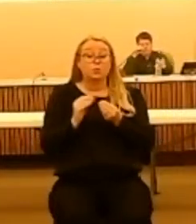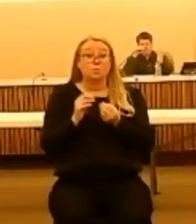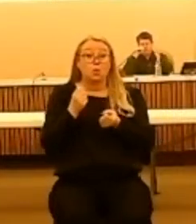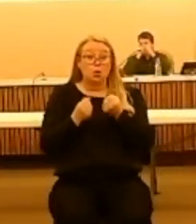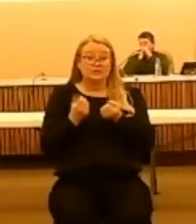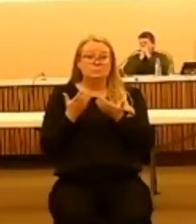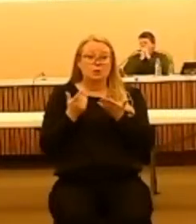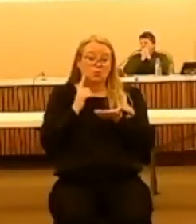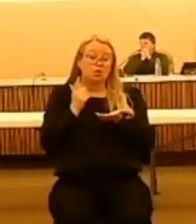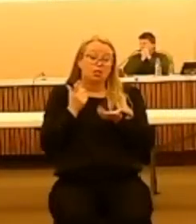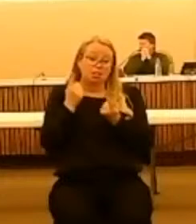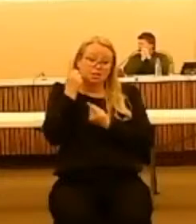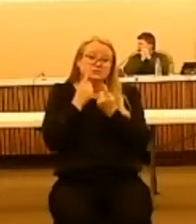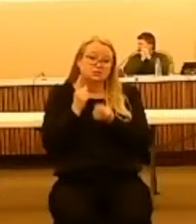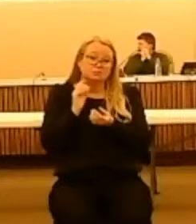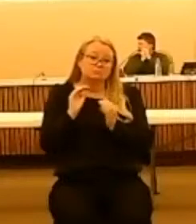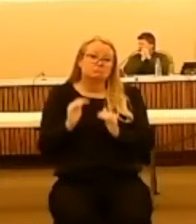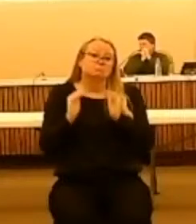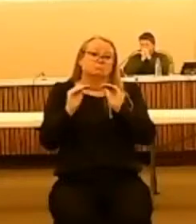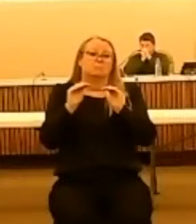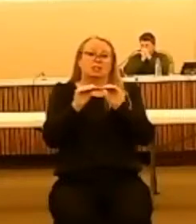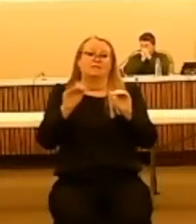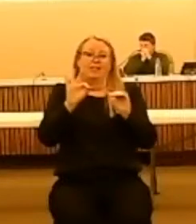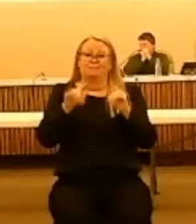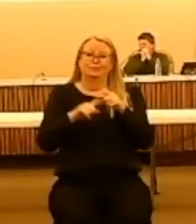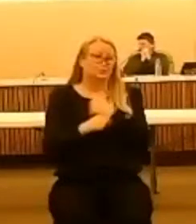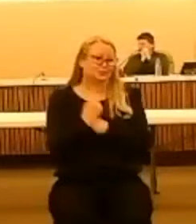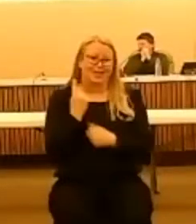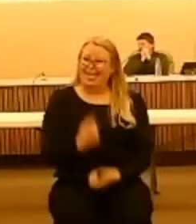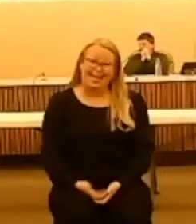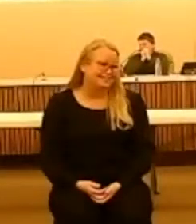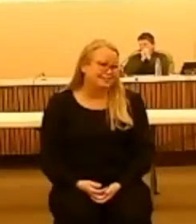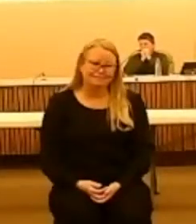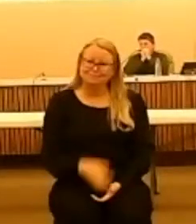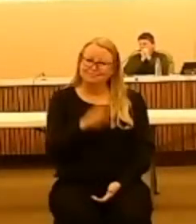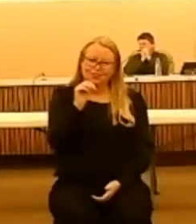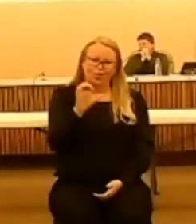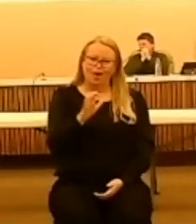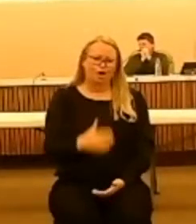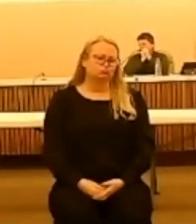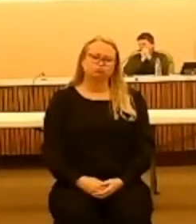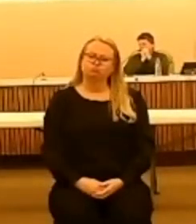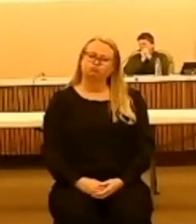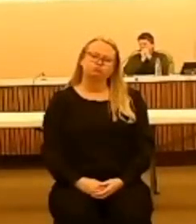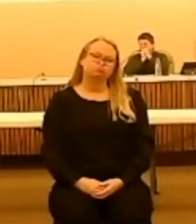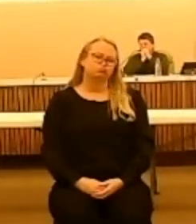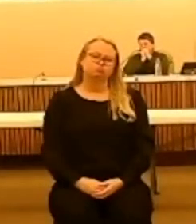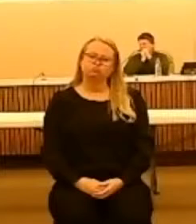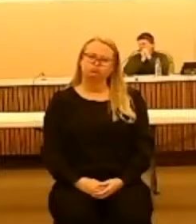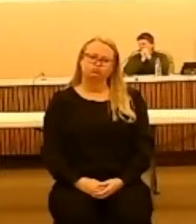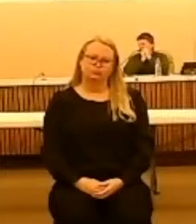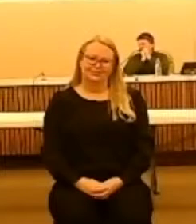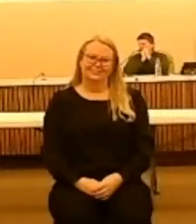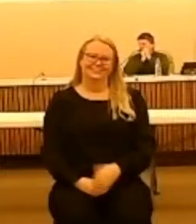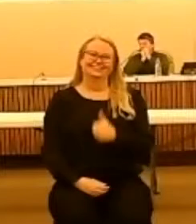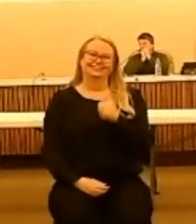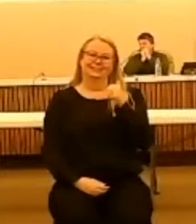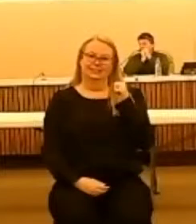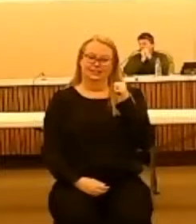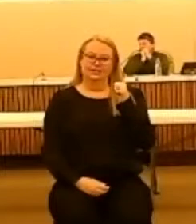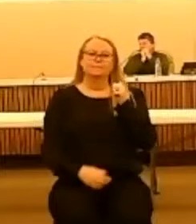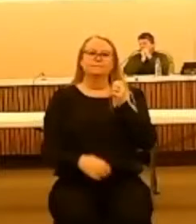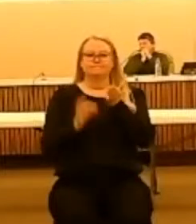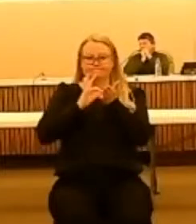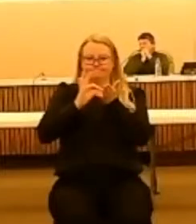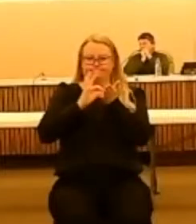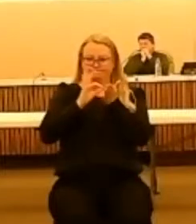the trigger. You know, but they're not doing anything today. I know that. Right. When they look at the expected traffic from both of those,